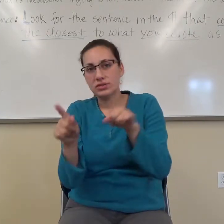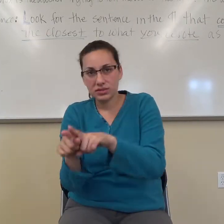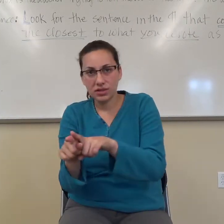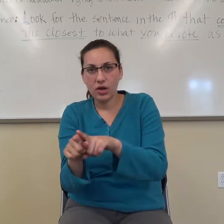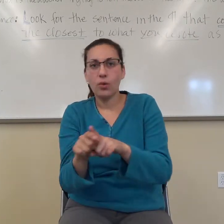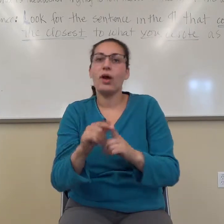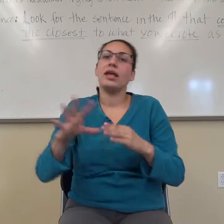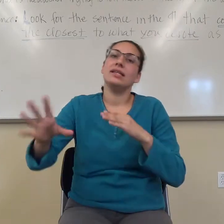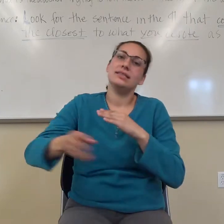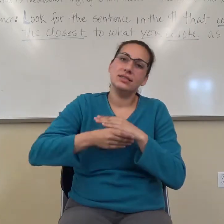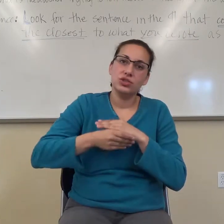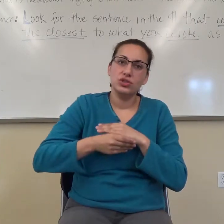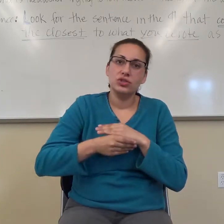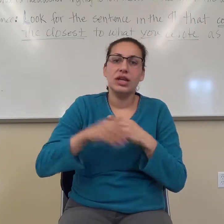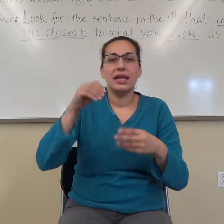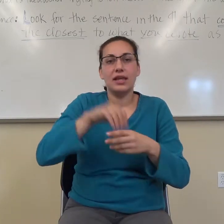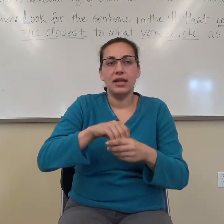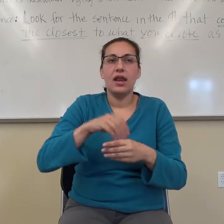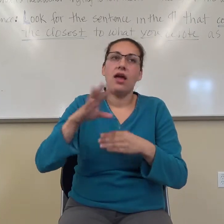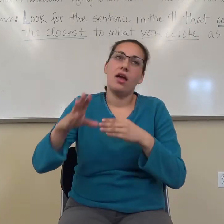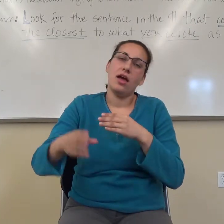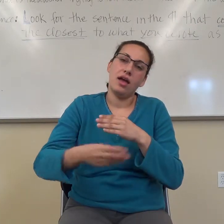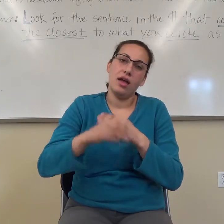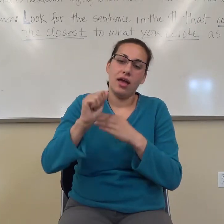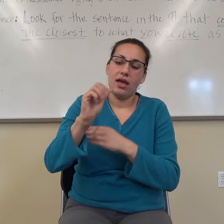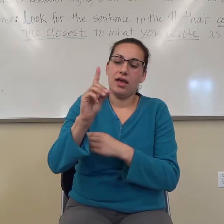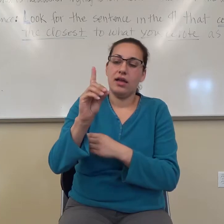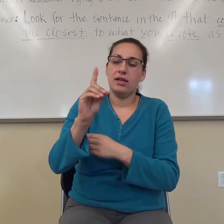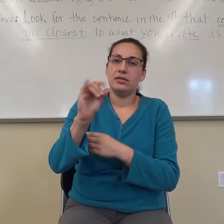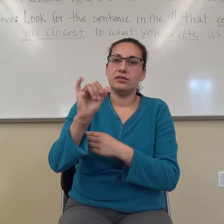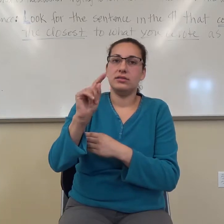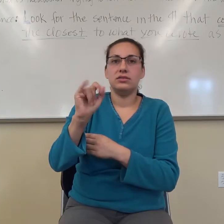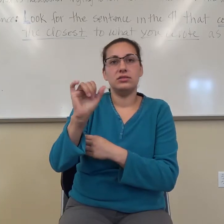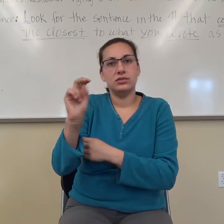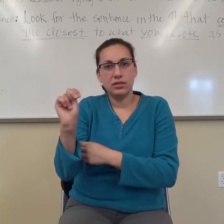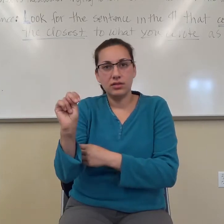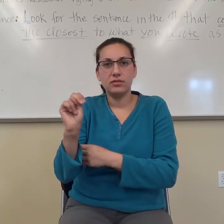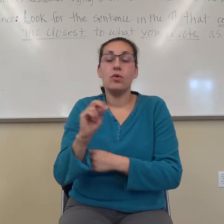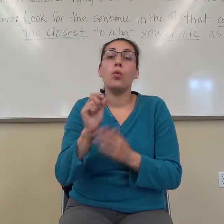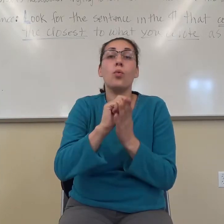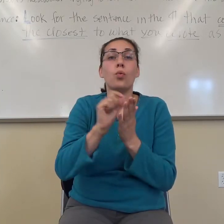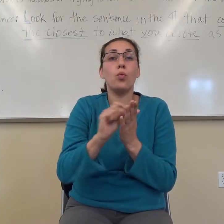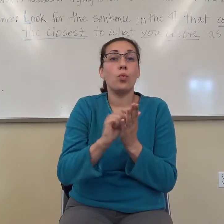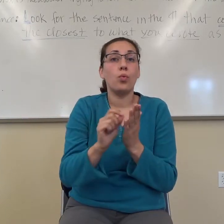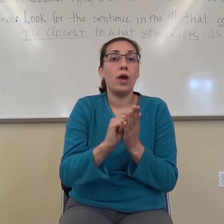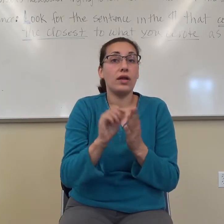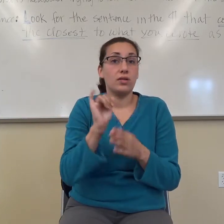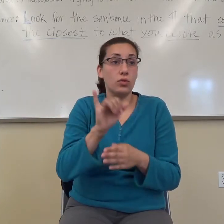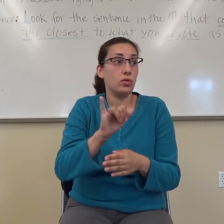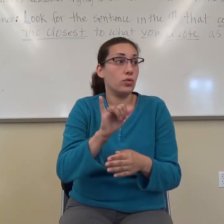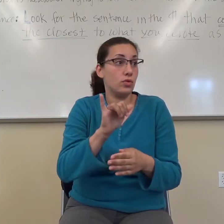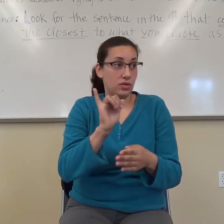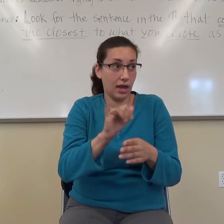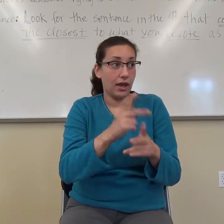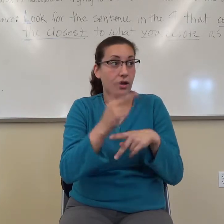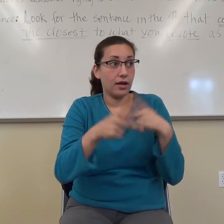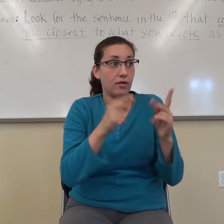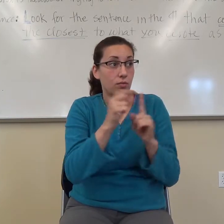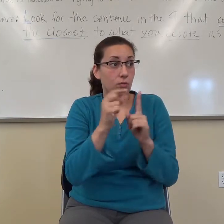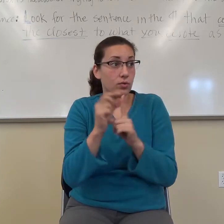them down. I want to actually have you do this here. Again, it's kind of formalizing what we've been